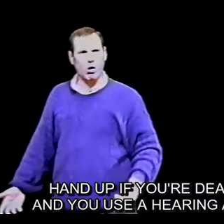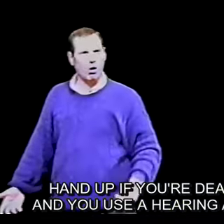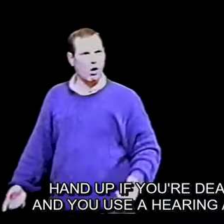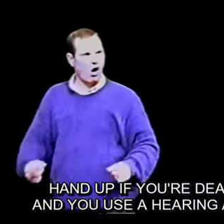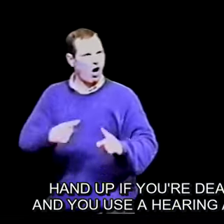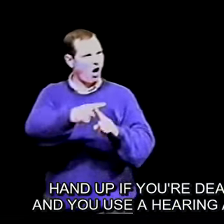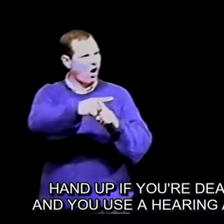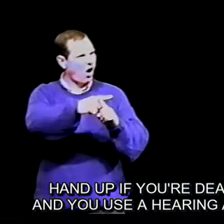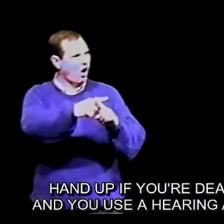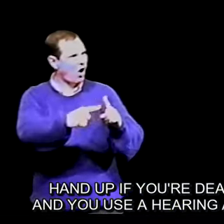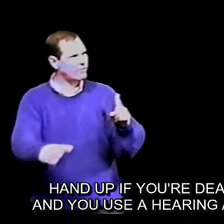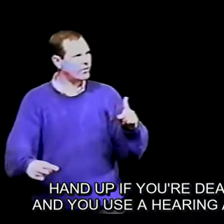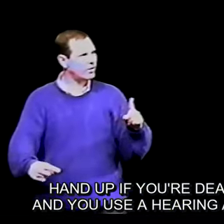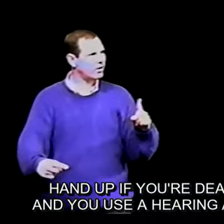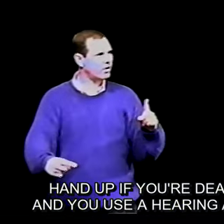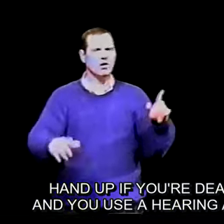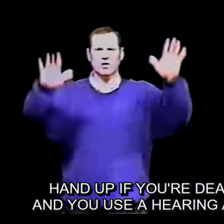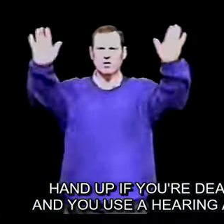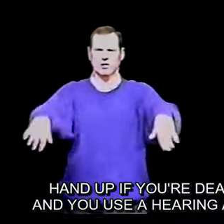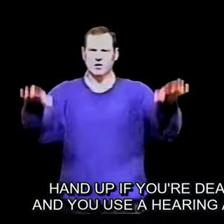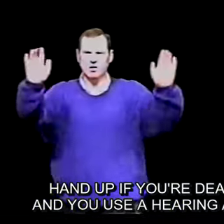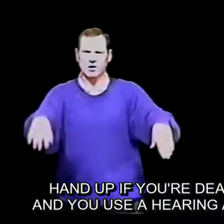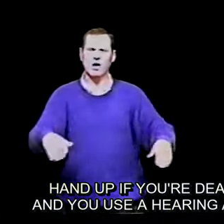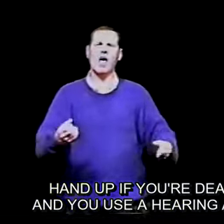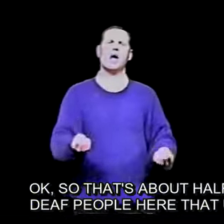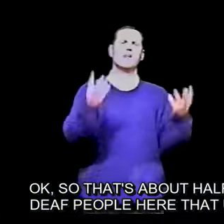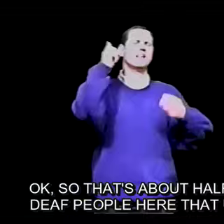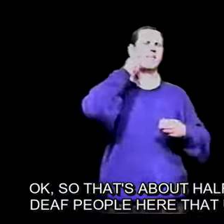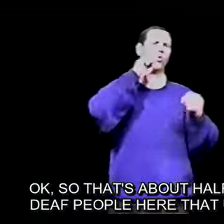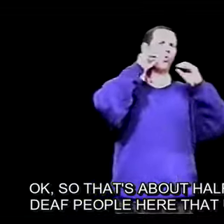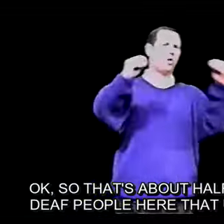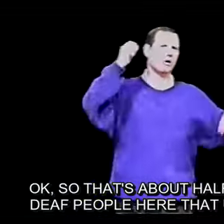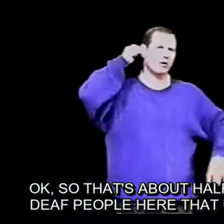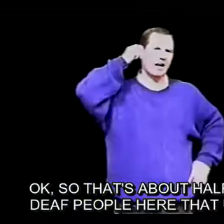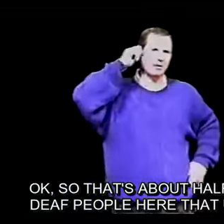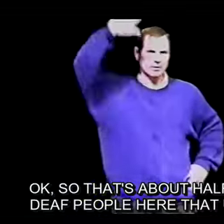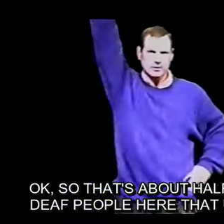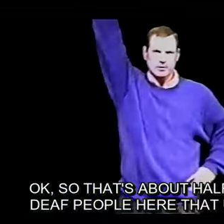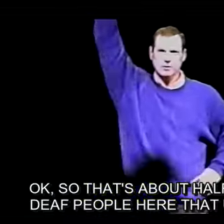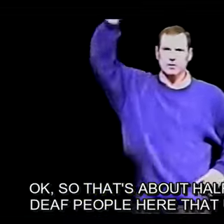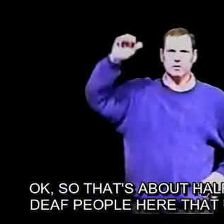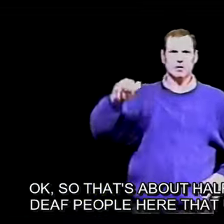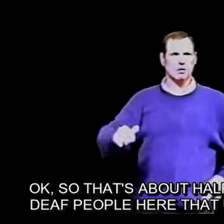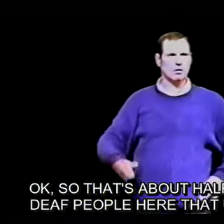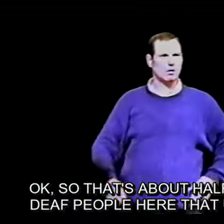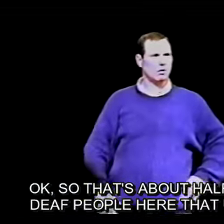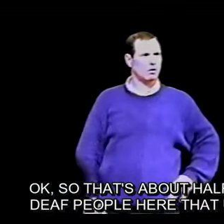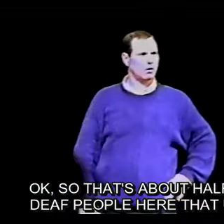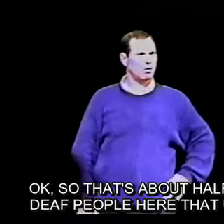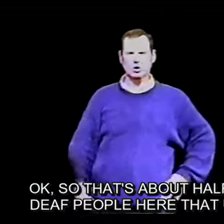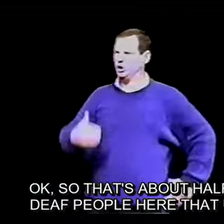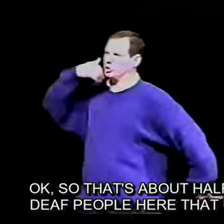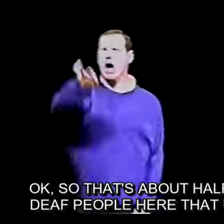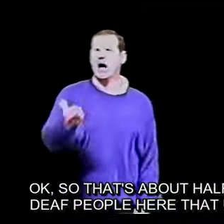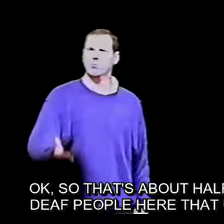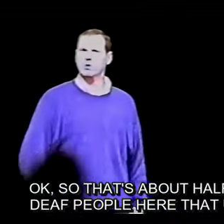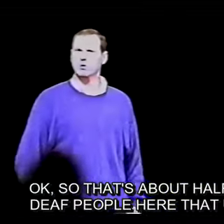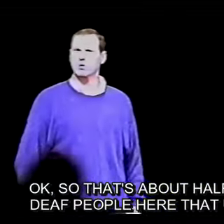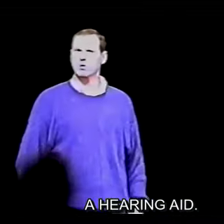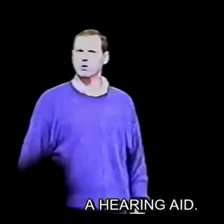aid. Okay, so that's about half of deaf people here that use a hearing aid. How many of you don't use